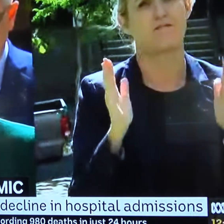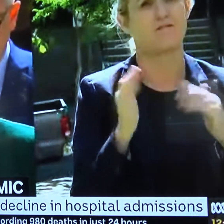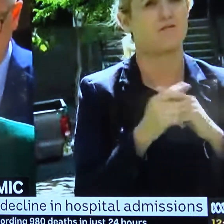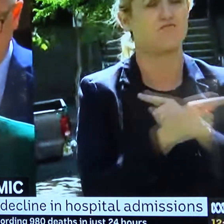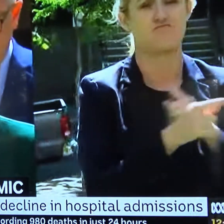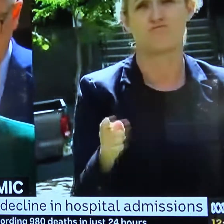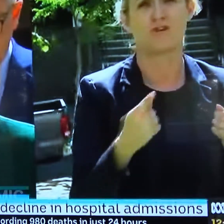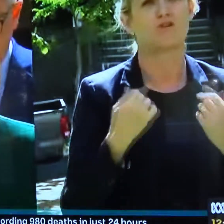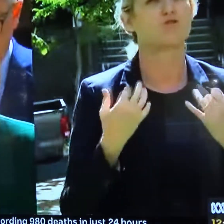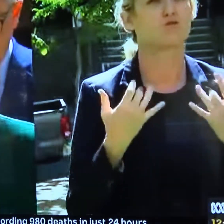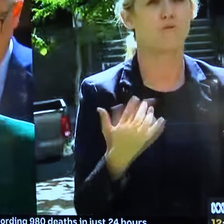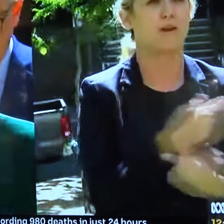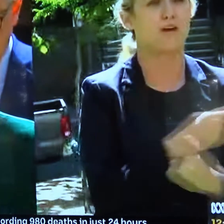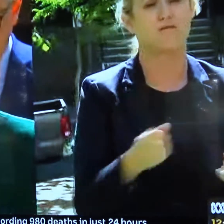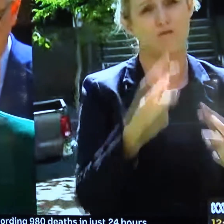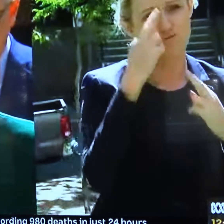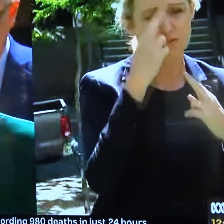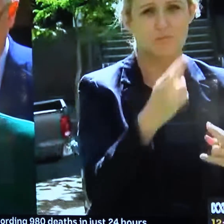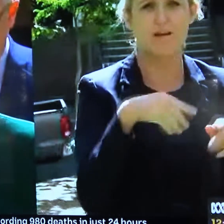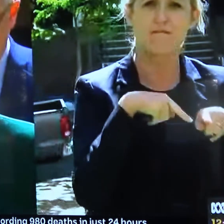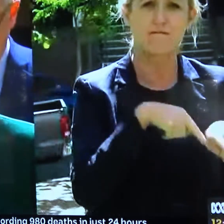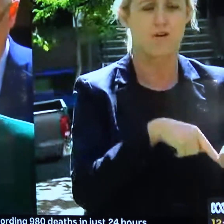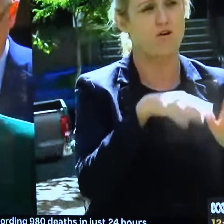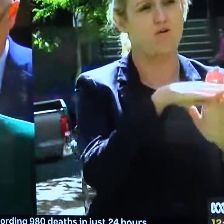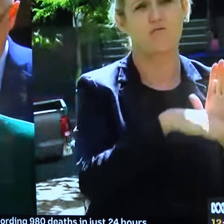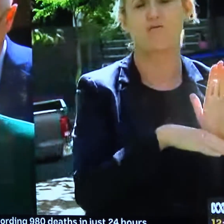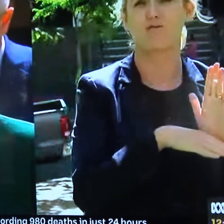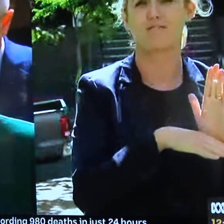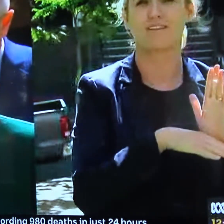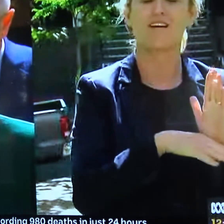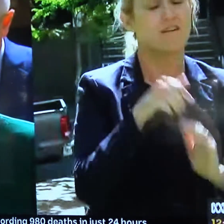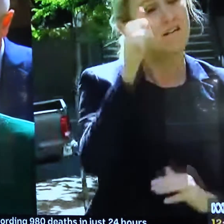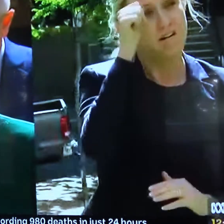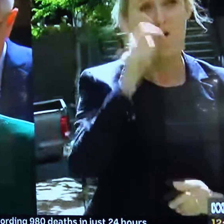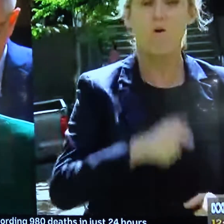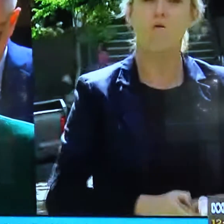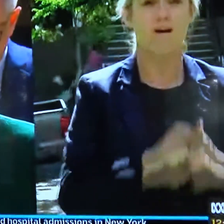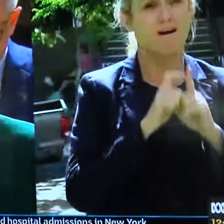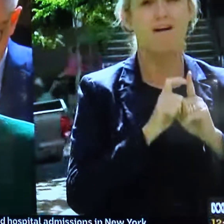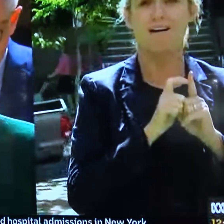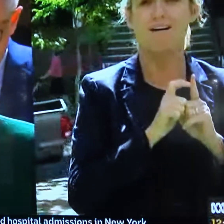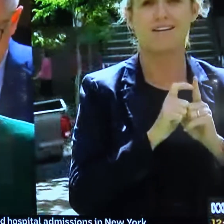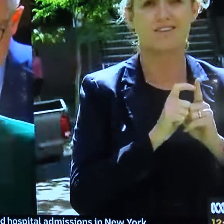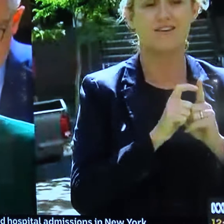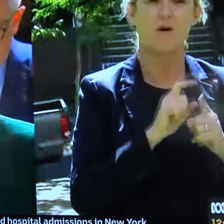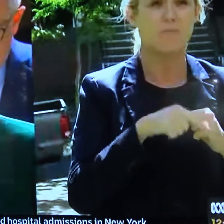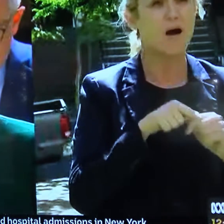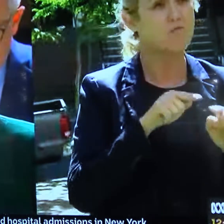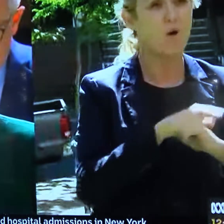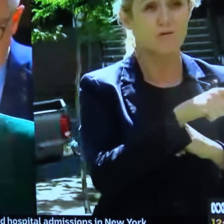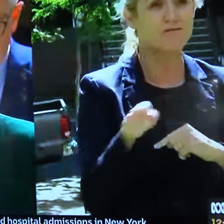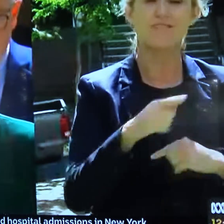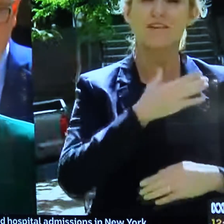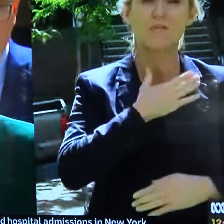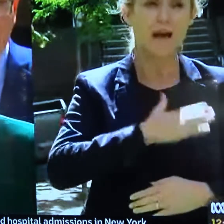in the community who've respected the restrictions, who've done the right thing, even though it's so hard for so many of us. Everybody has really stepped